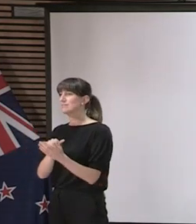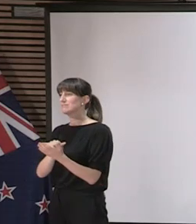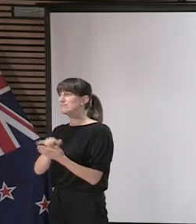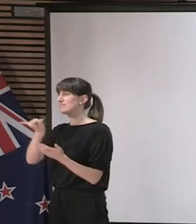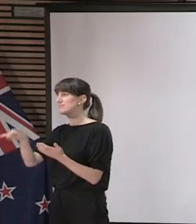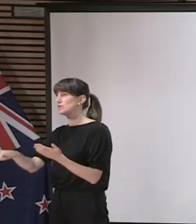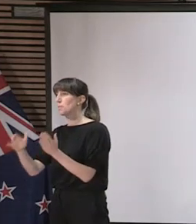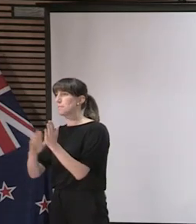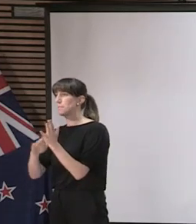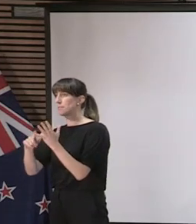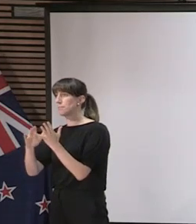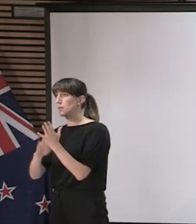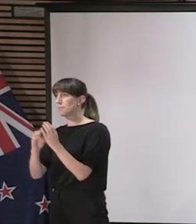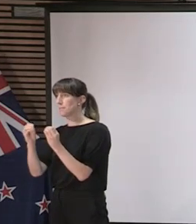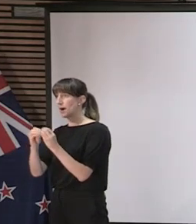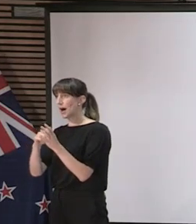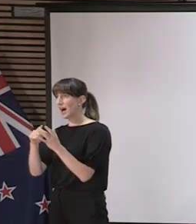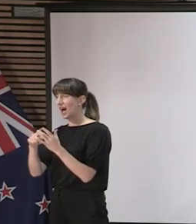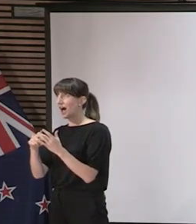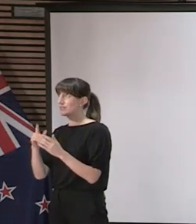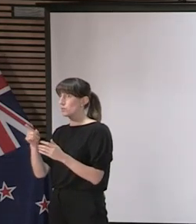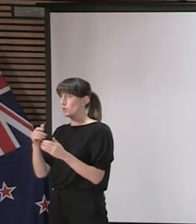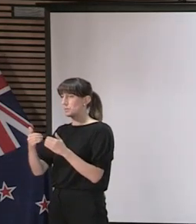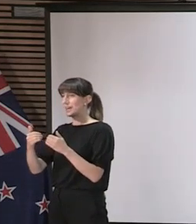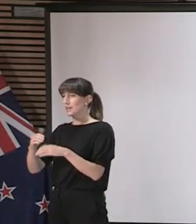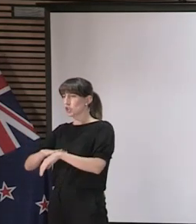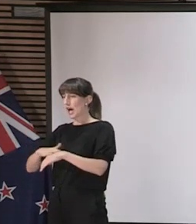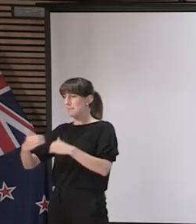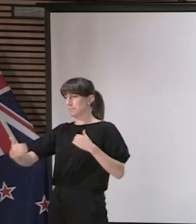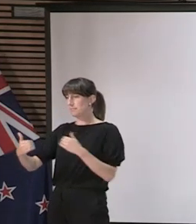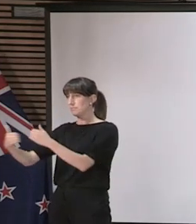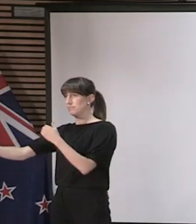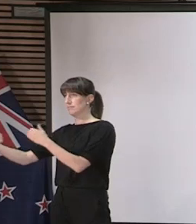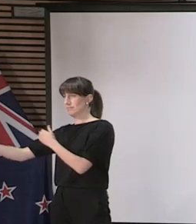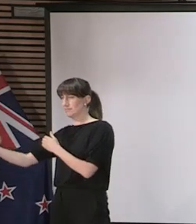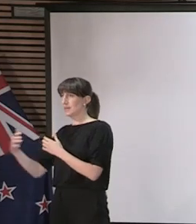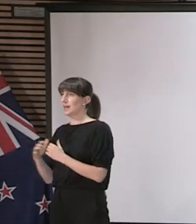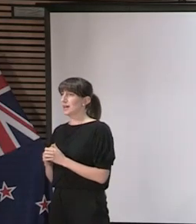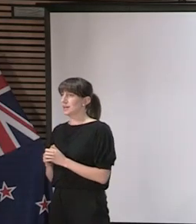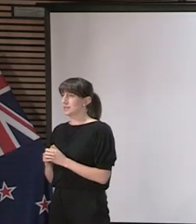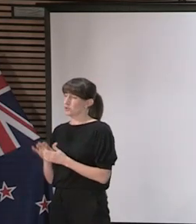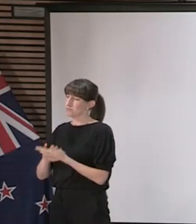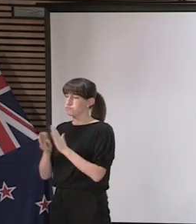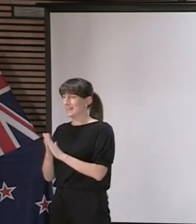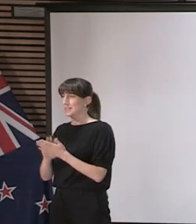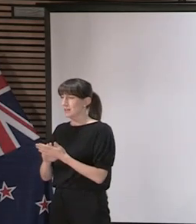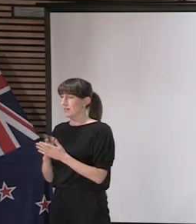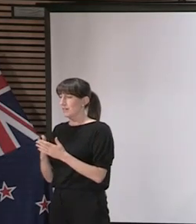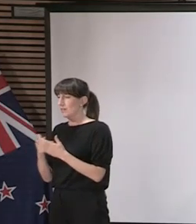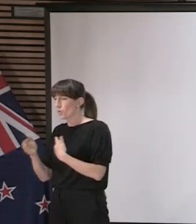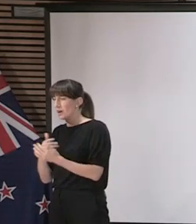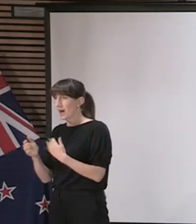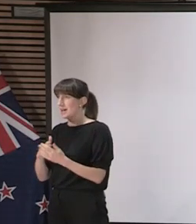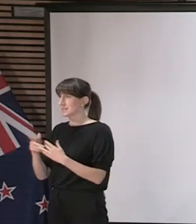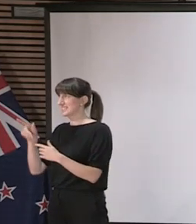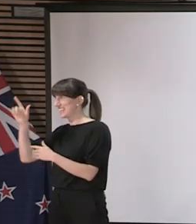spaced 24 hours to 48 hours apart, so that the relevant practical arrangements can be made both on the Indian side and on the New